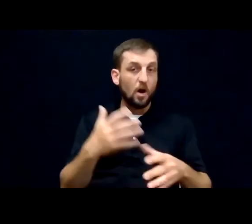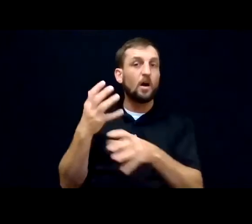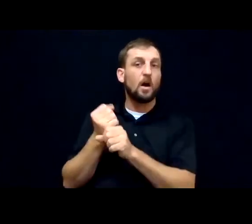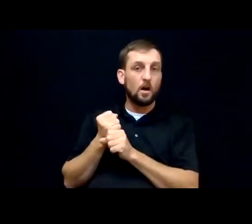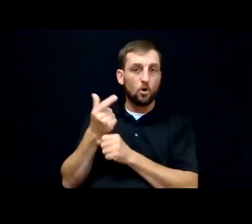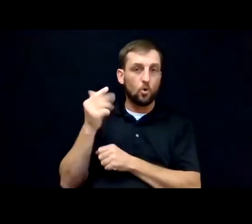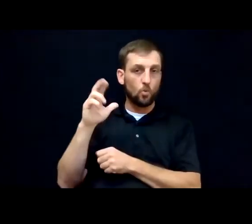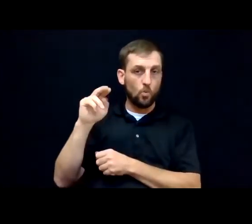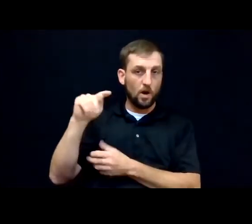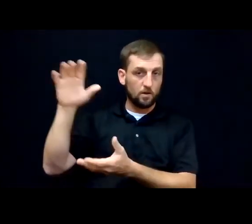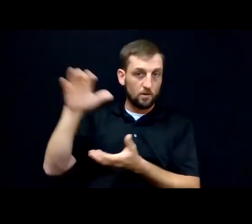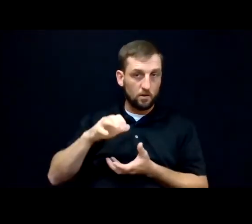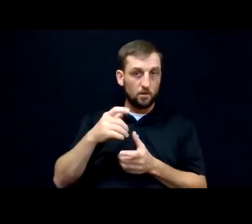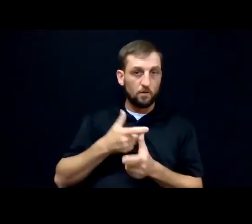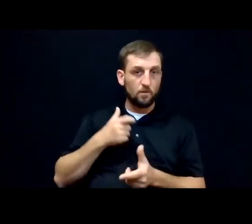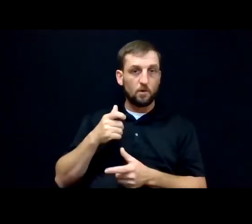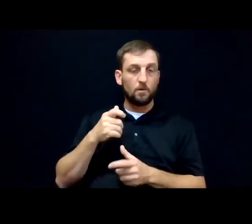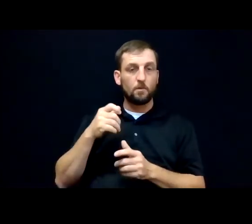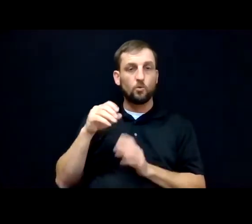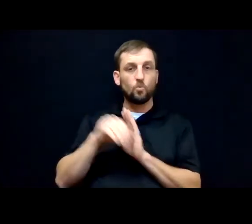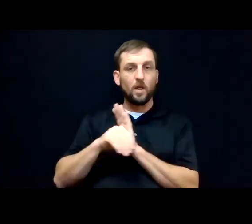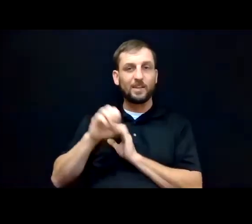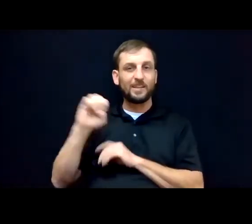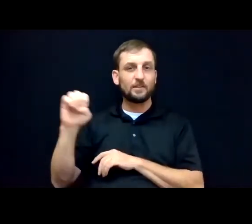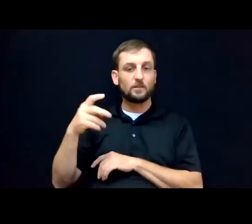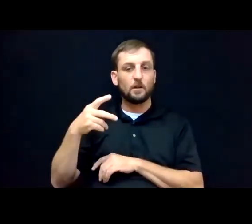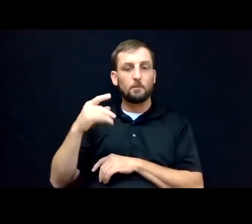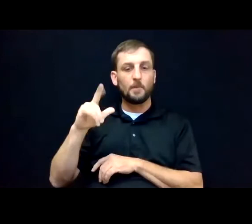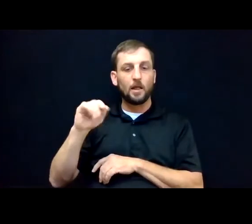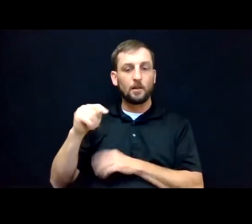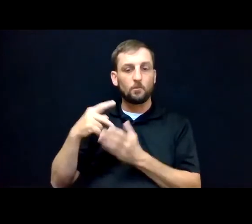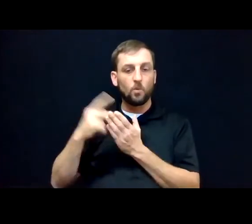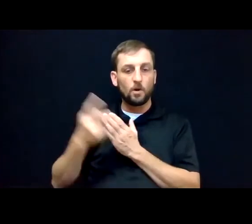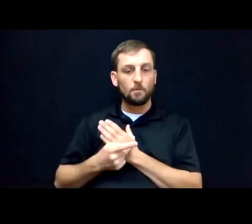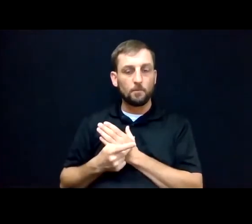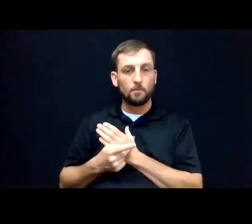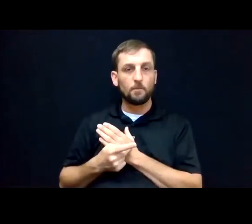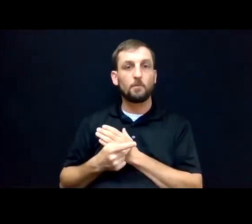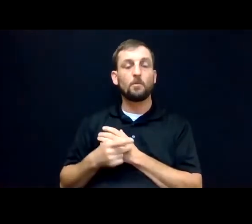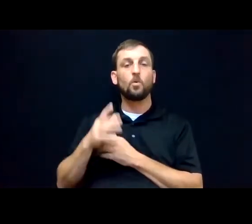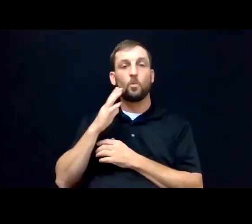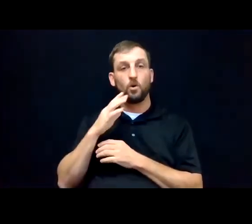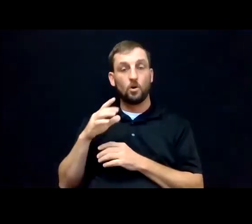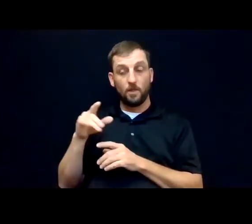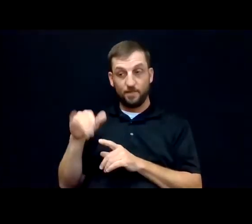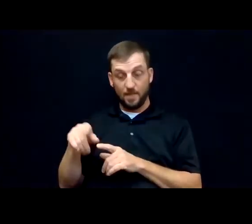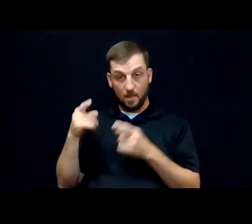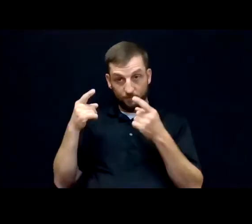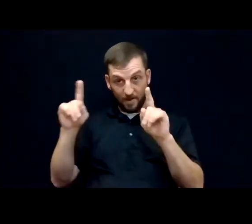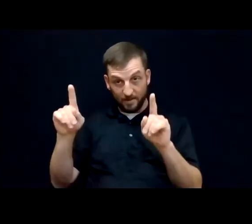pilot program in New Orleans East that would do that effectively, it would be more like